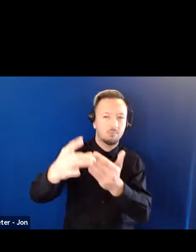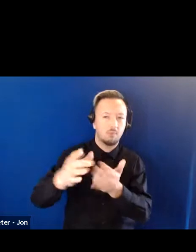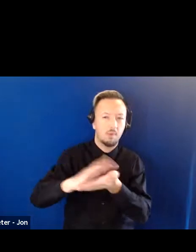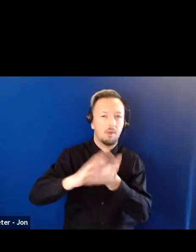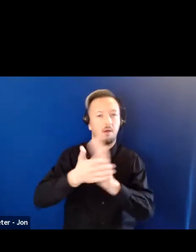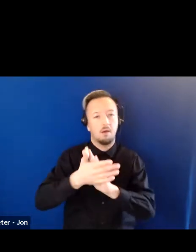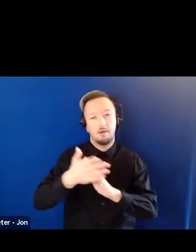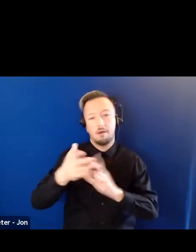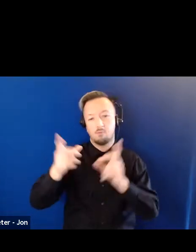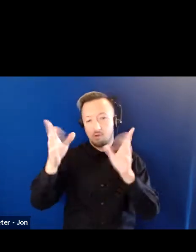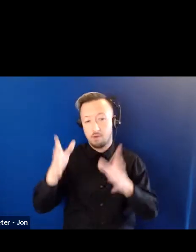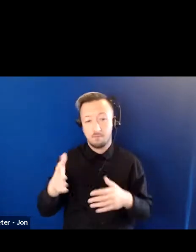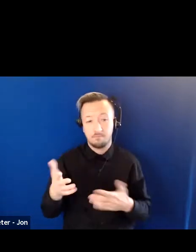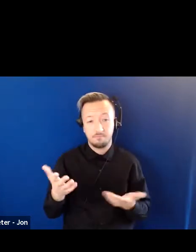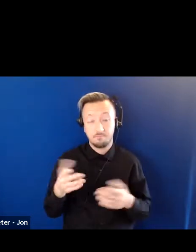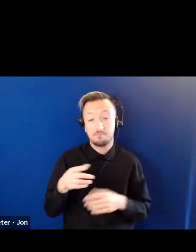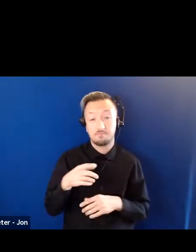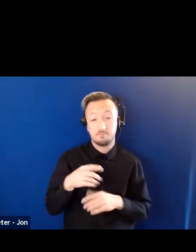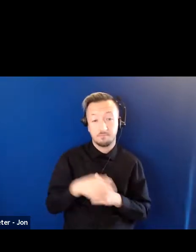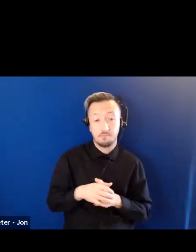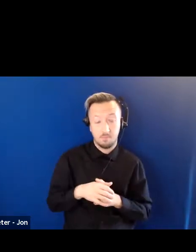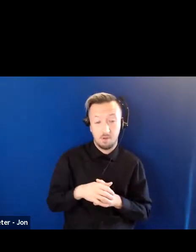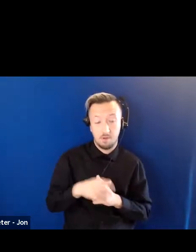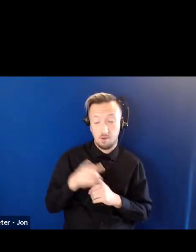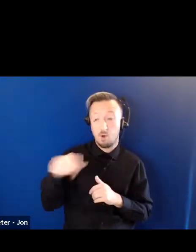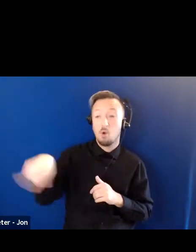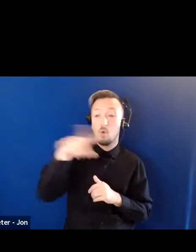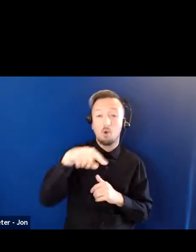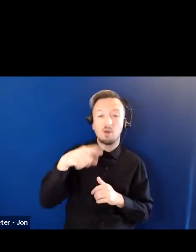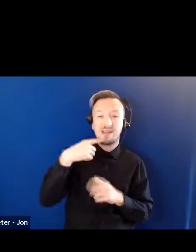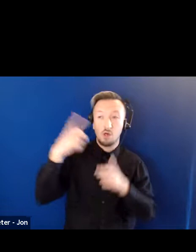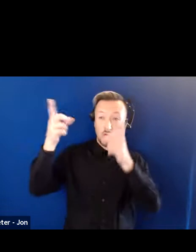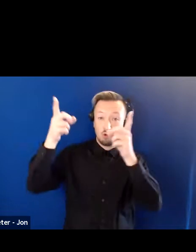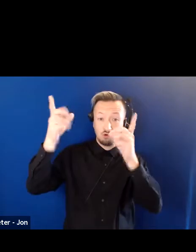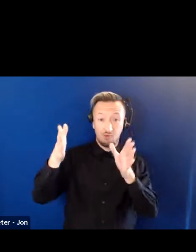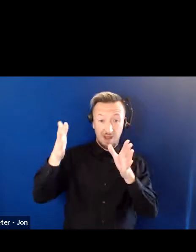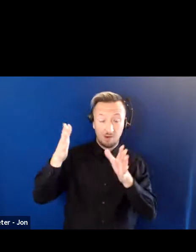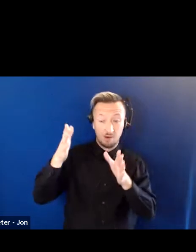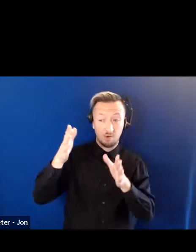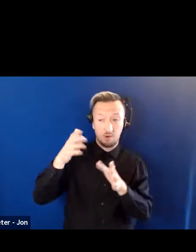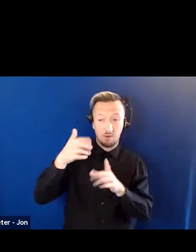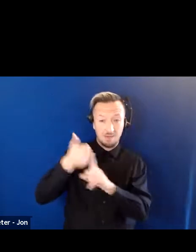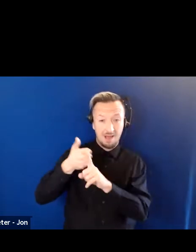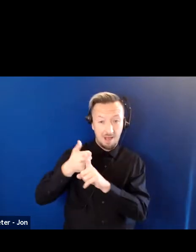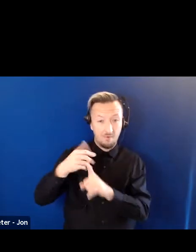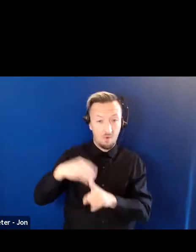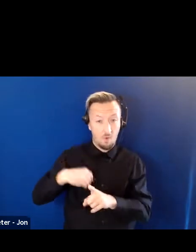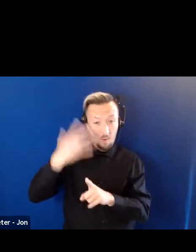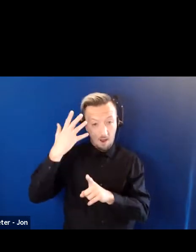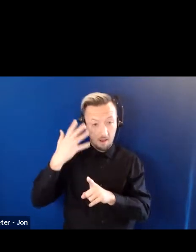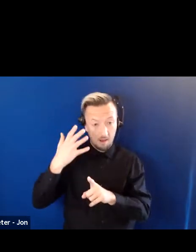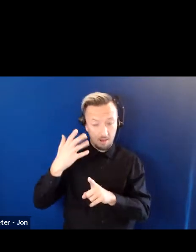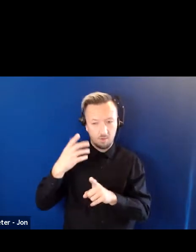all Caucasian, start being intentional about going out to various organizations, whether you're